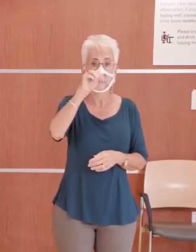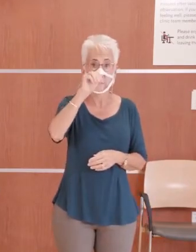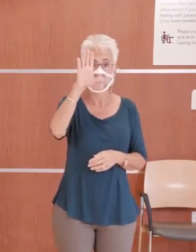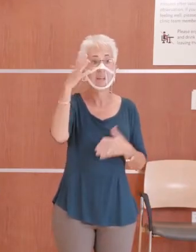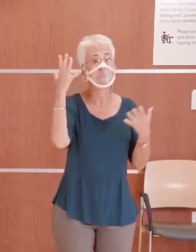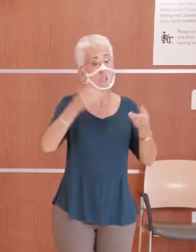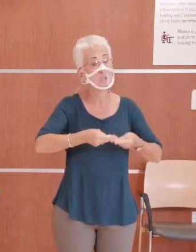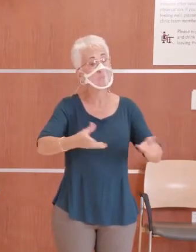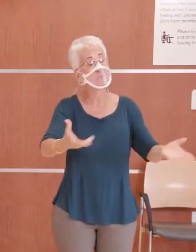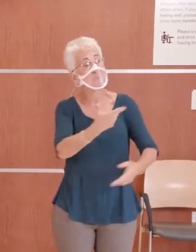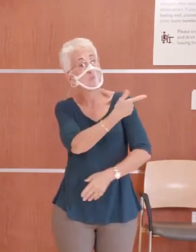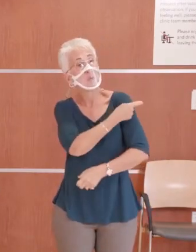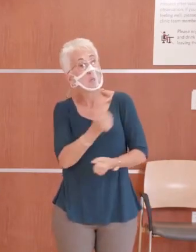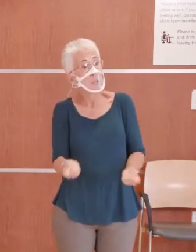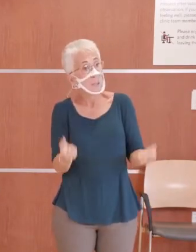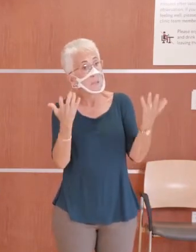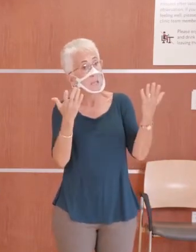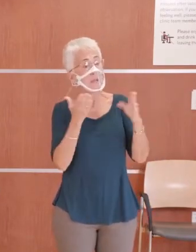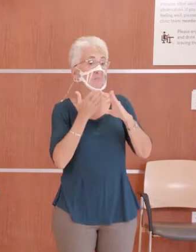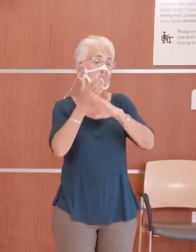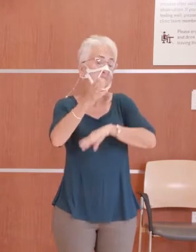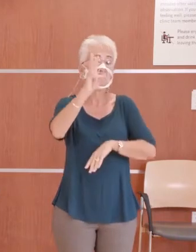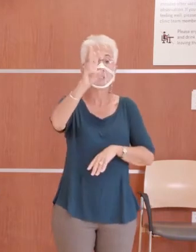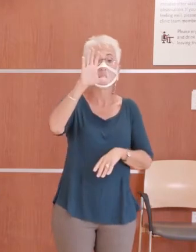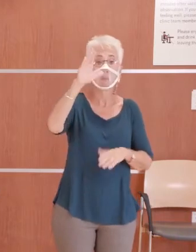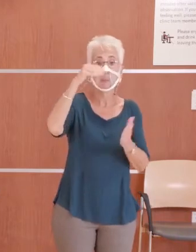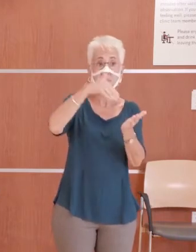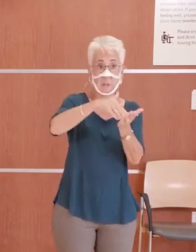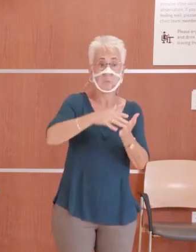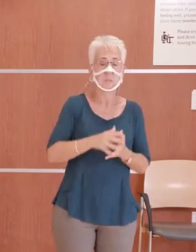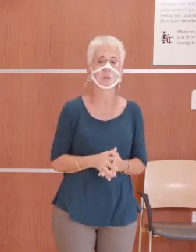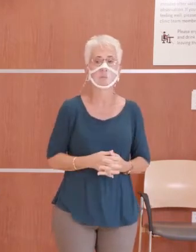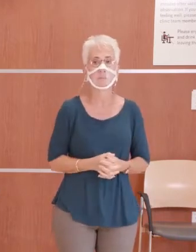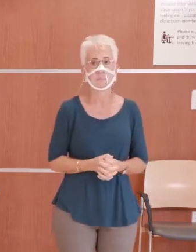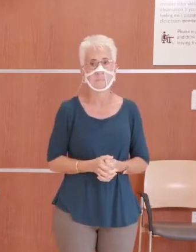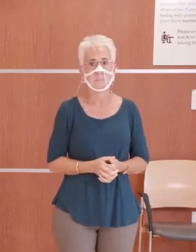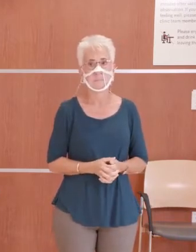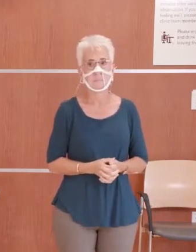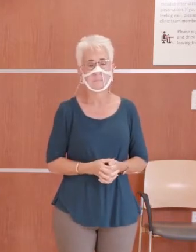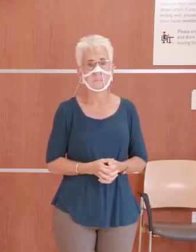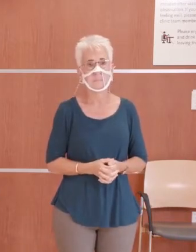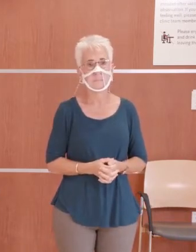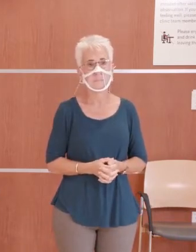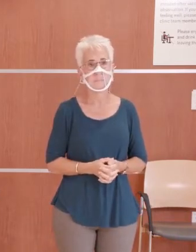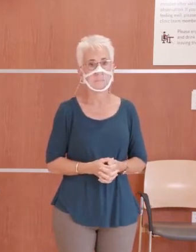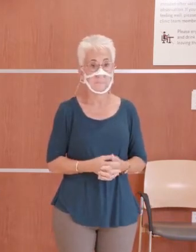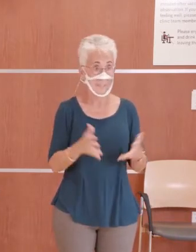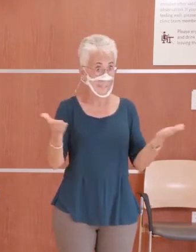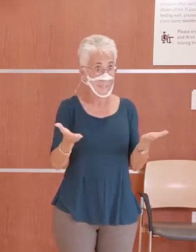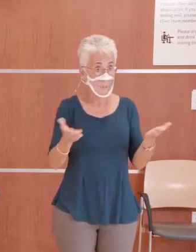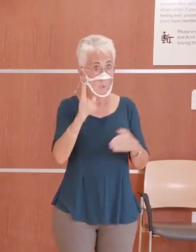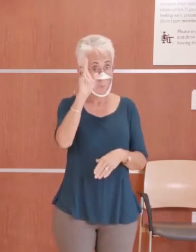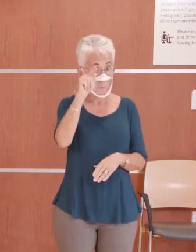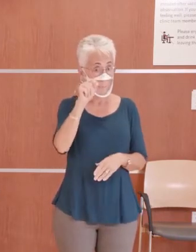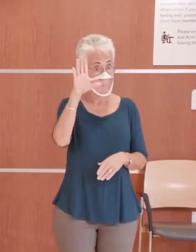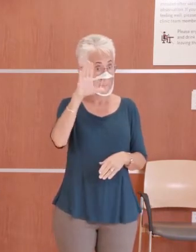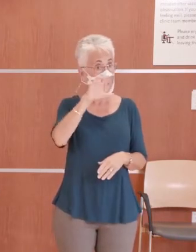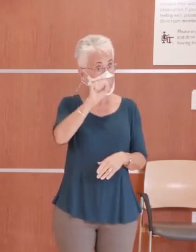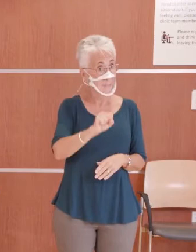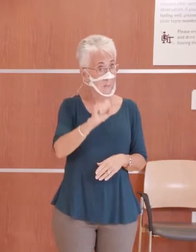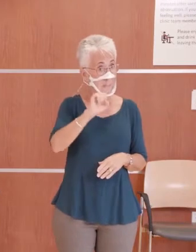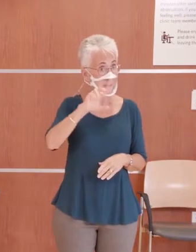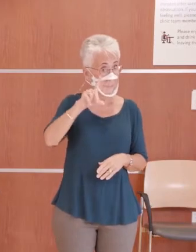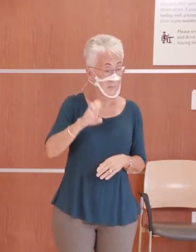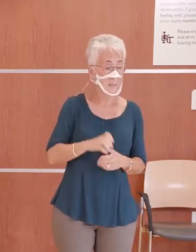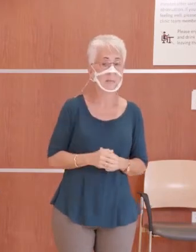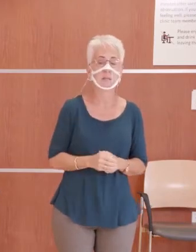out approximately 600,000 doses of the COVID-19 vaccine. At this UPMC Southside location,